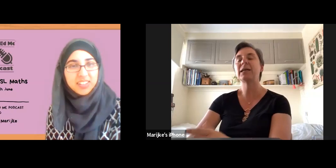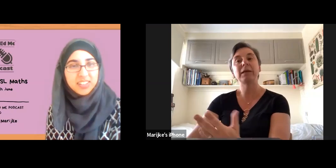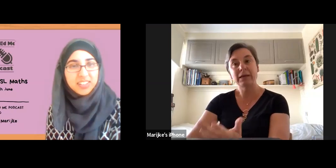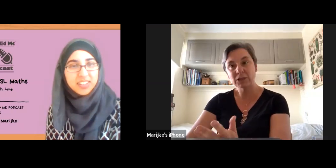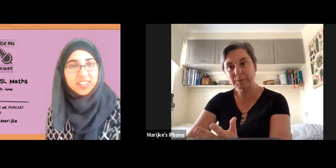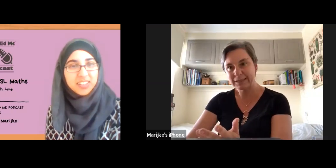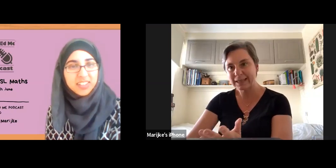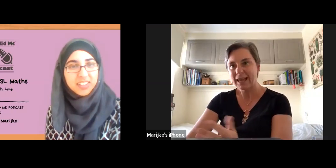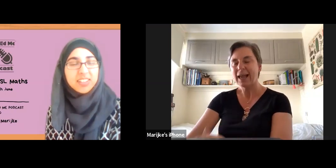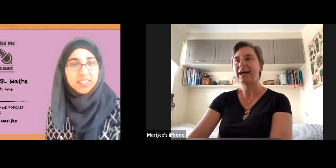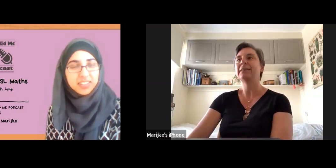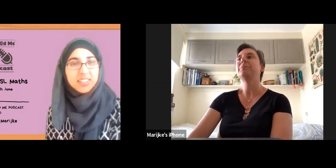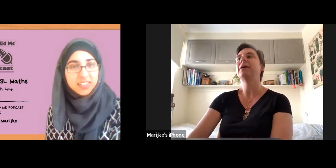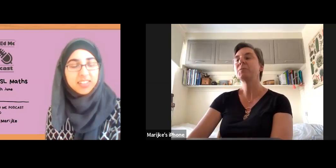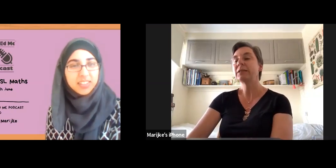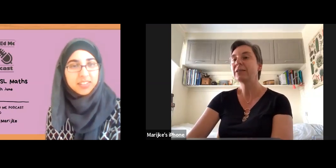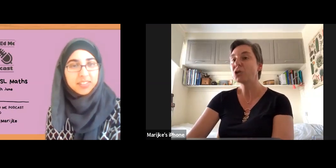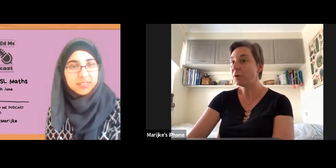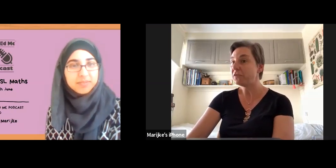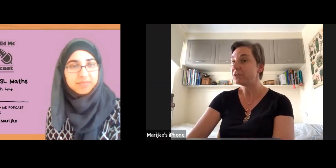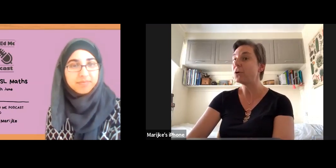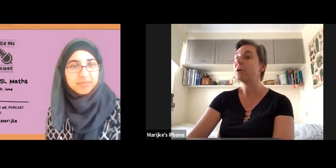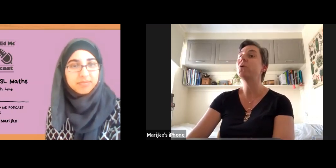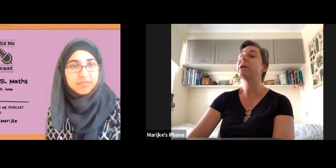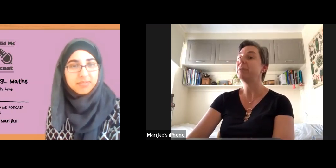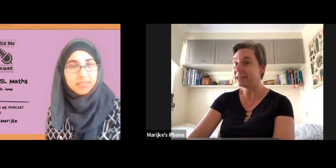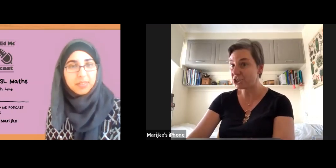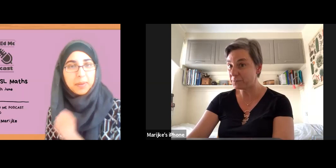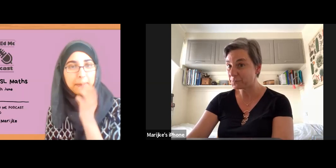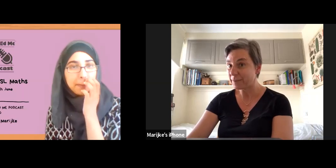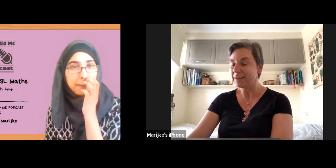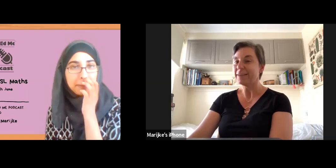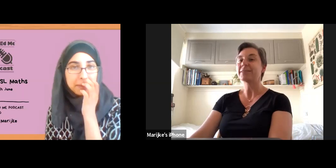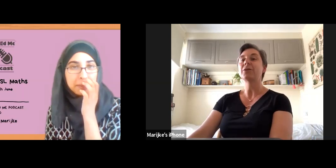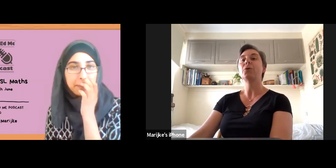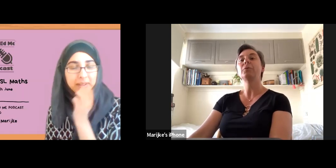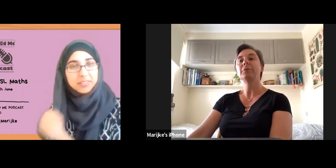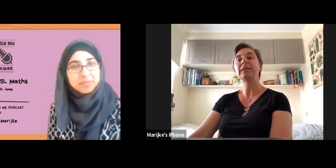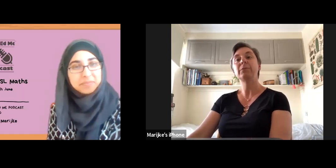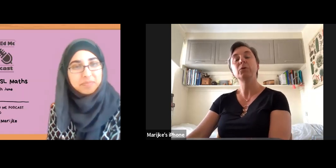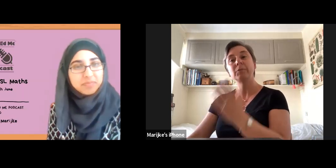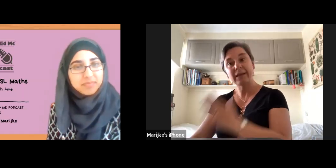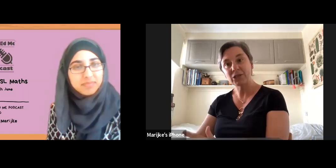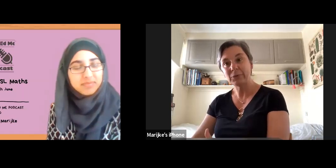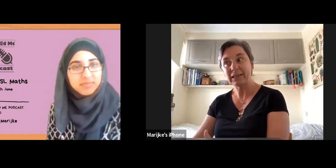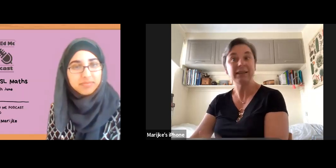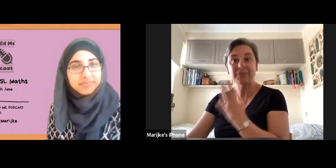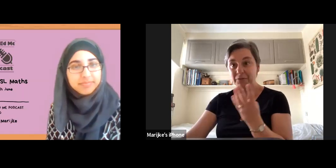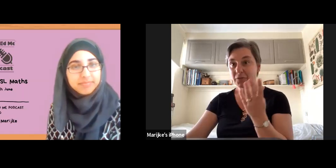met my husband, and my husband had a job offer to go and work in Malaysia. Okay. So we then moved to Malaysia. I lived there for 4